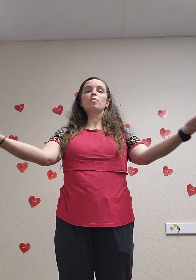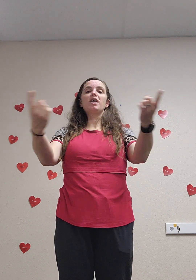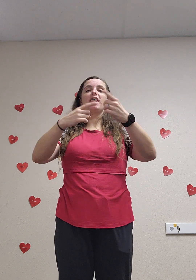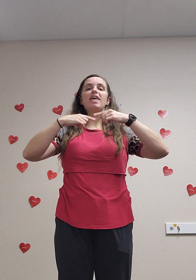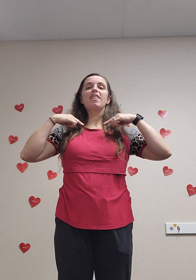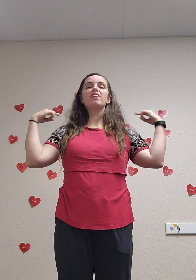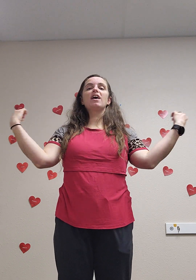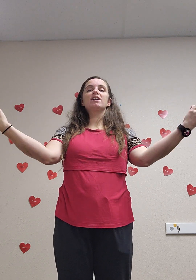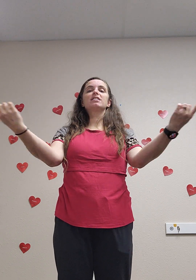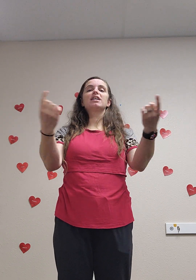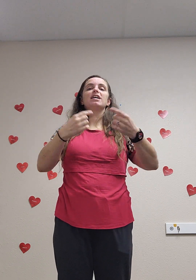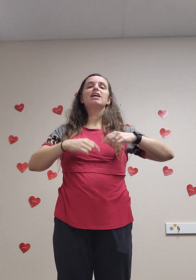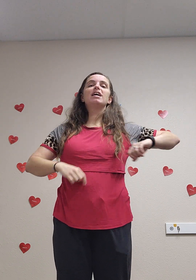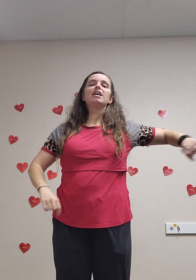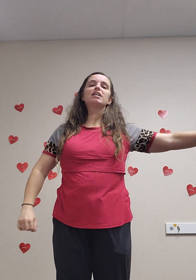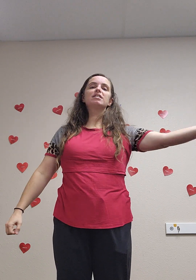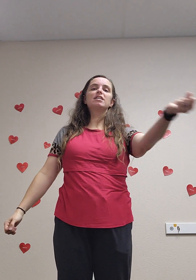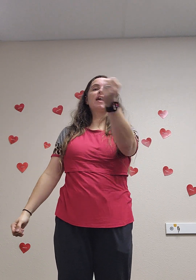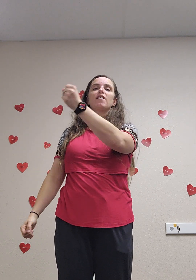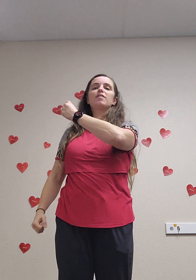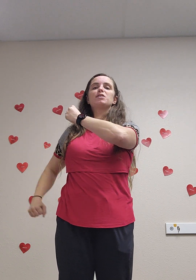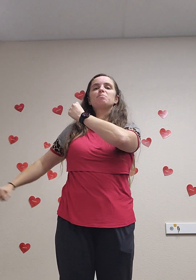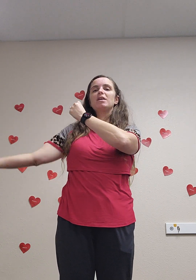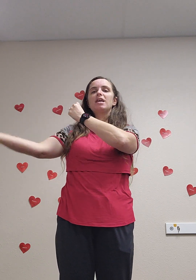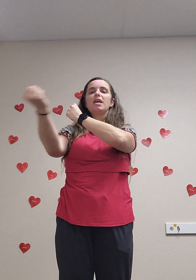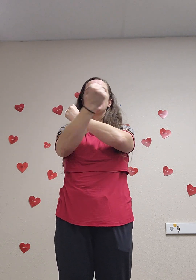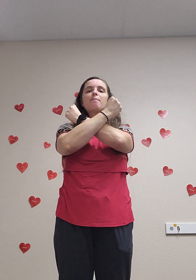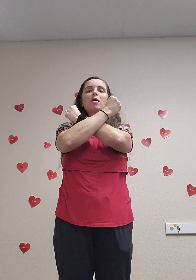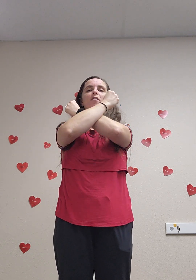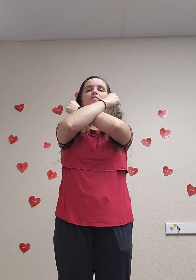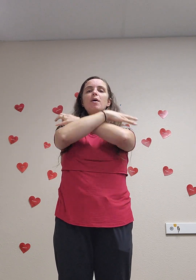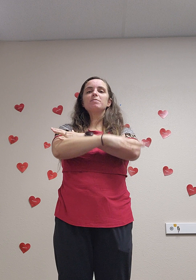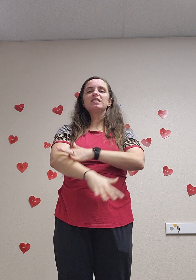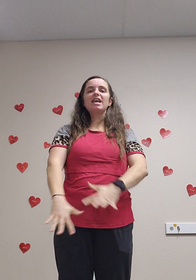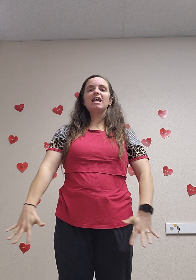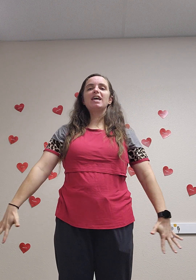with us He'll save His people from sin